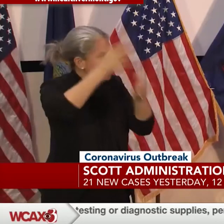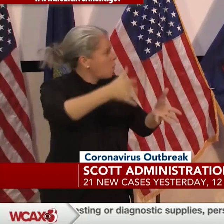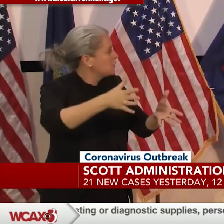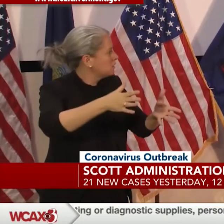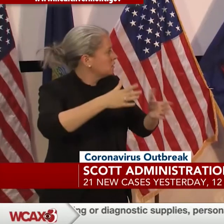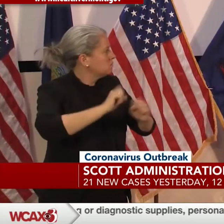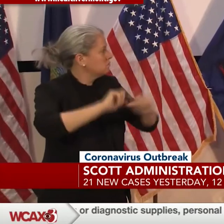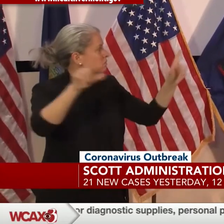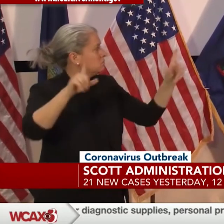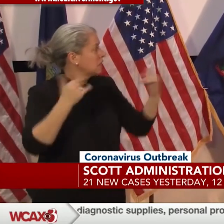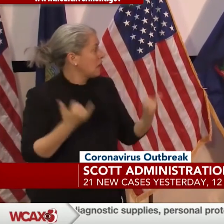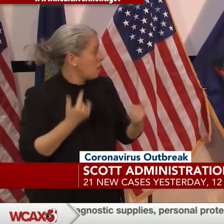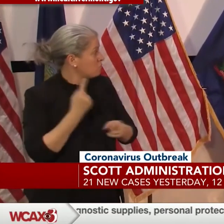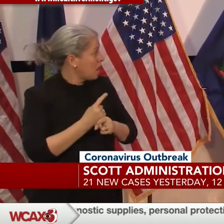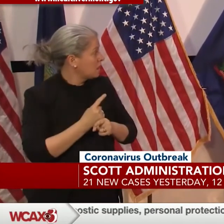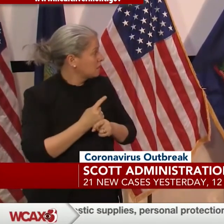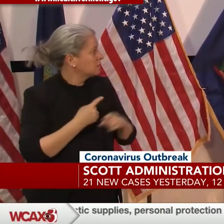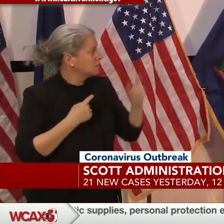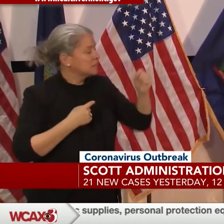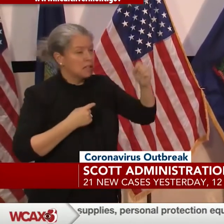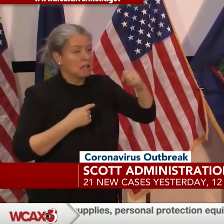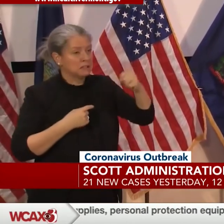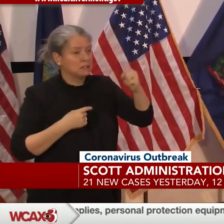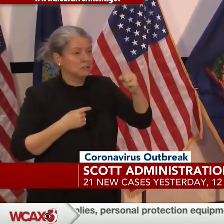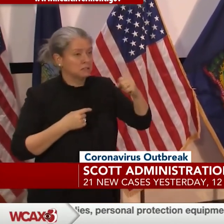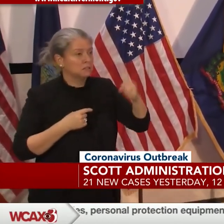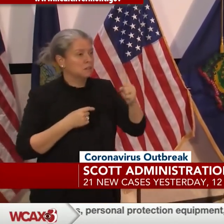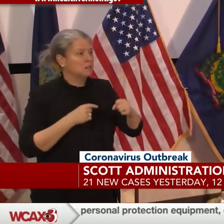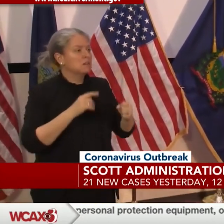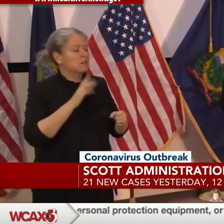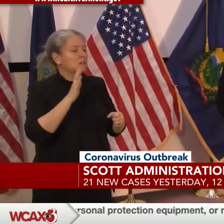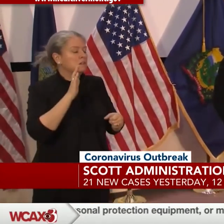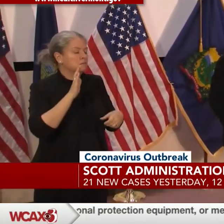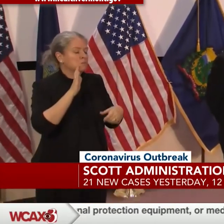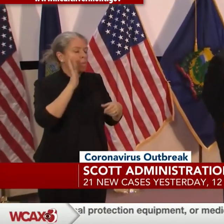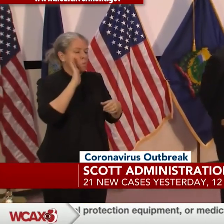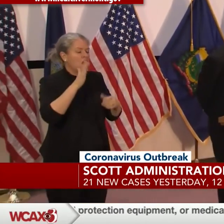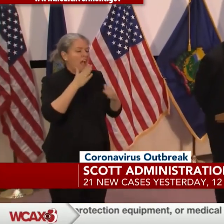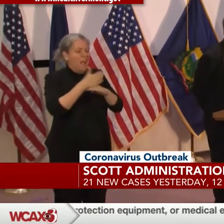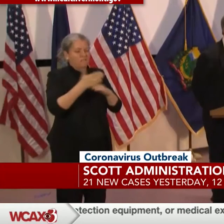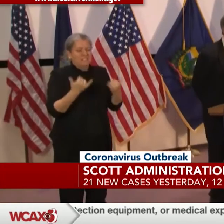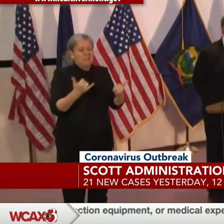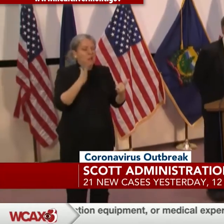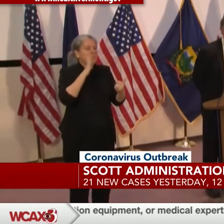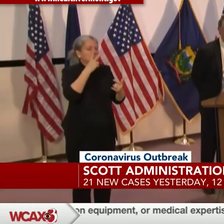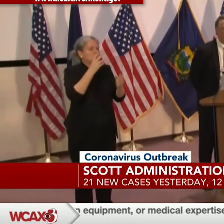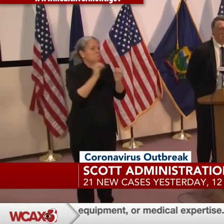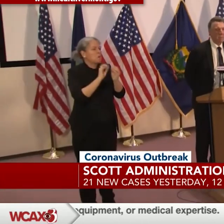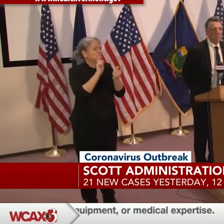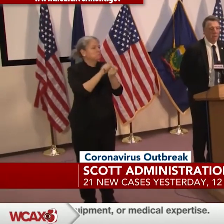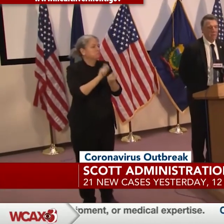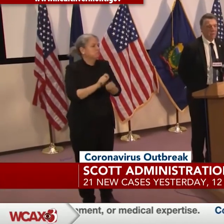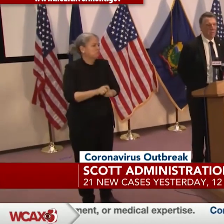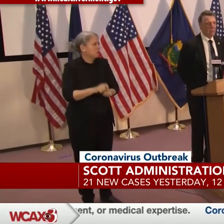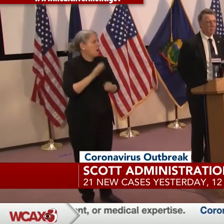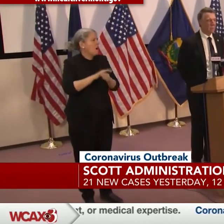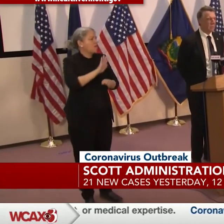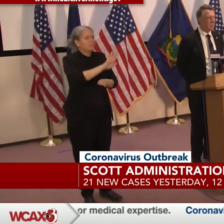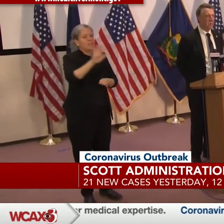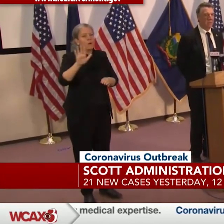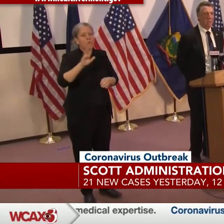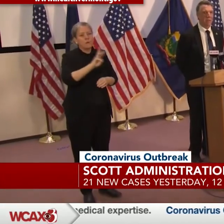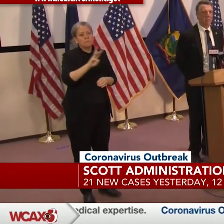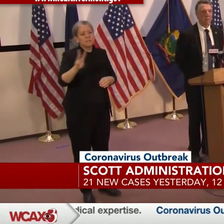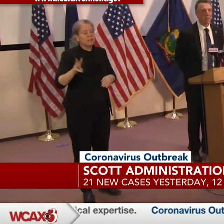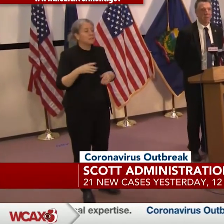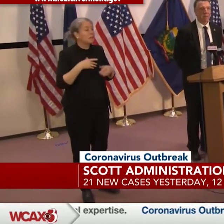up at this point in time. There is. We expect that there'll be additional clarity after today. Some, you know, let's